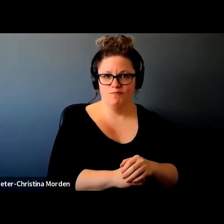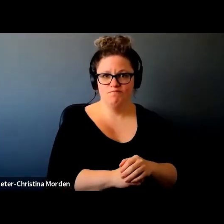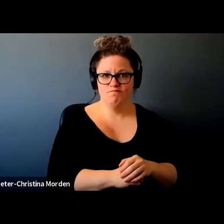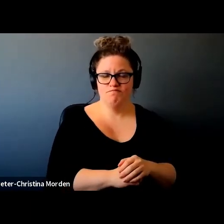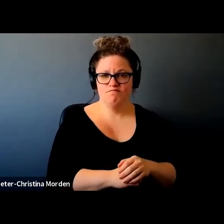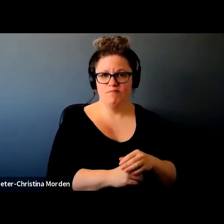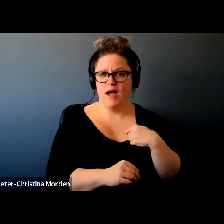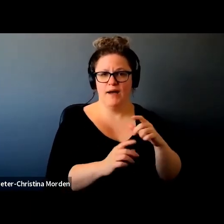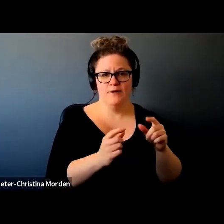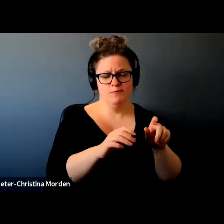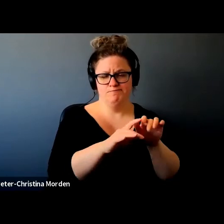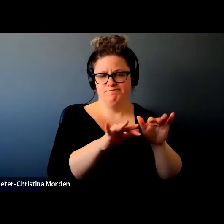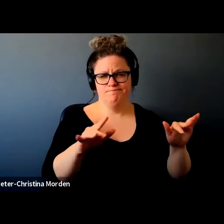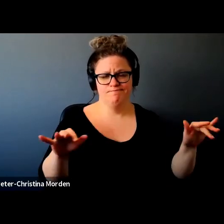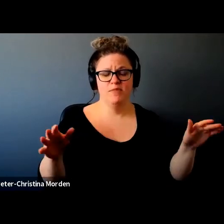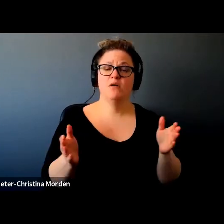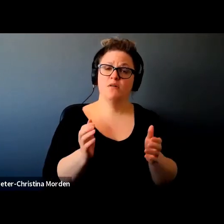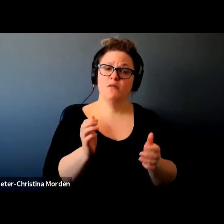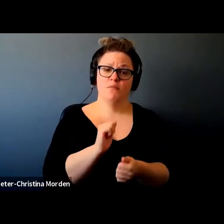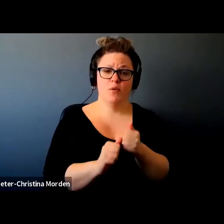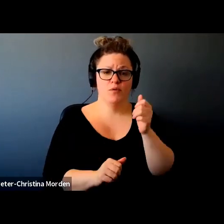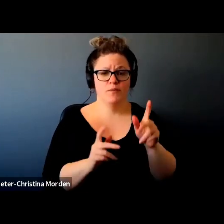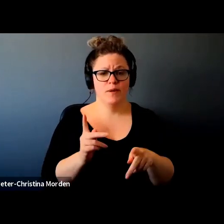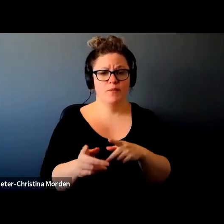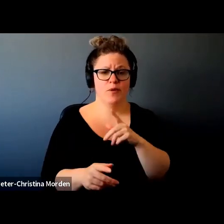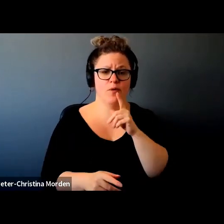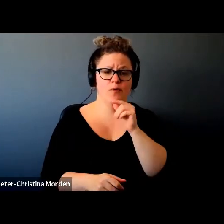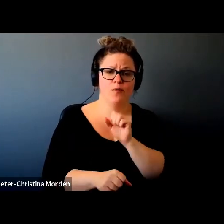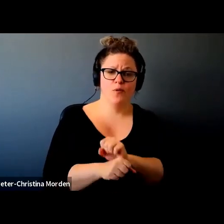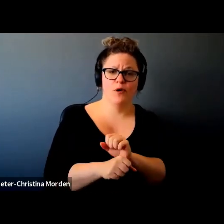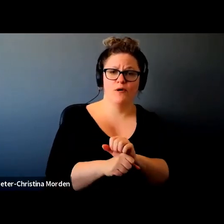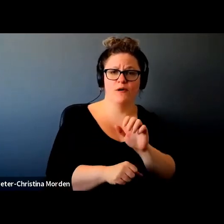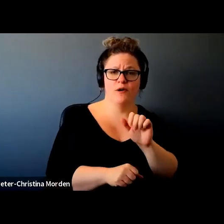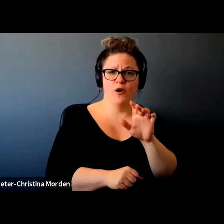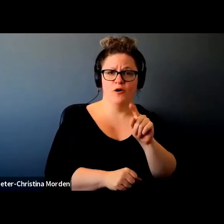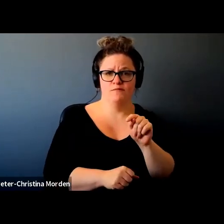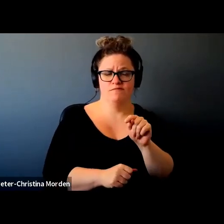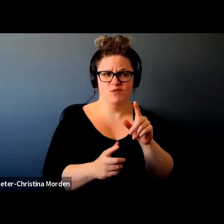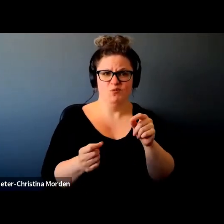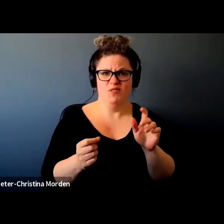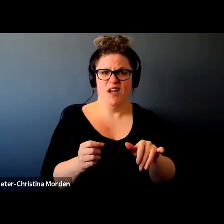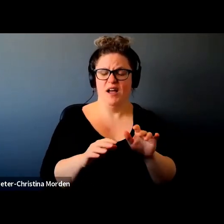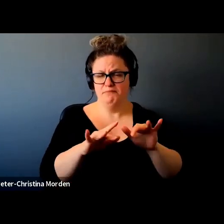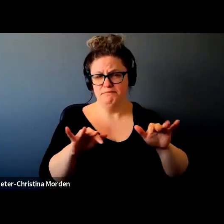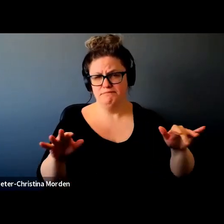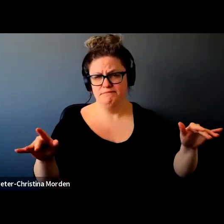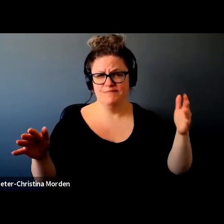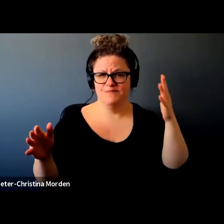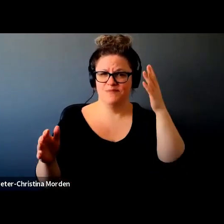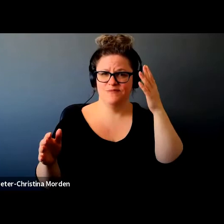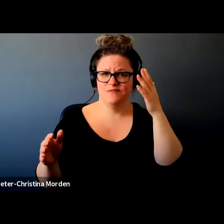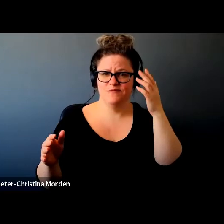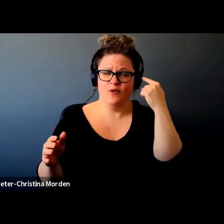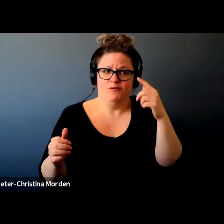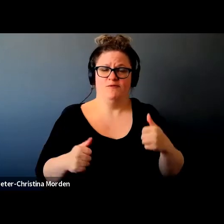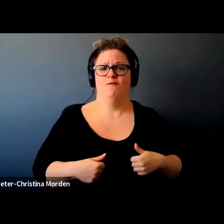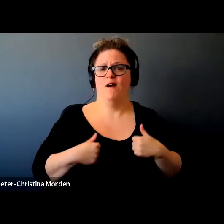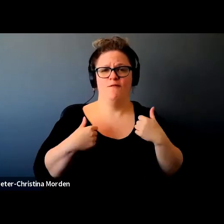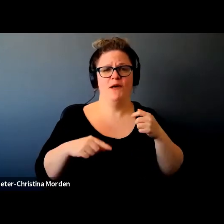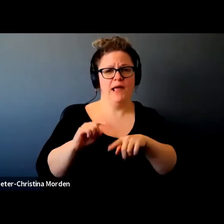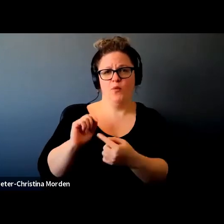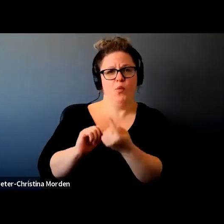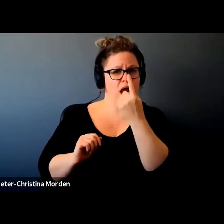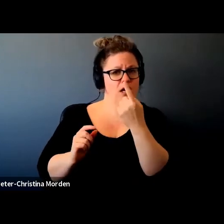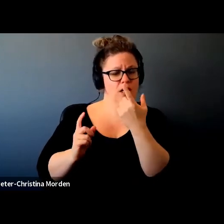most people who work in the arts or artists are finding that they need to do in order to survive.